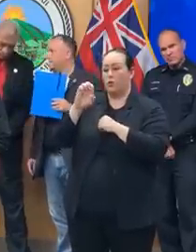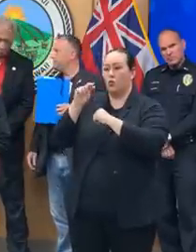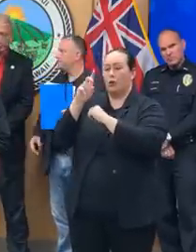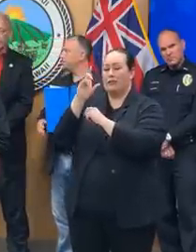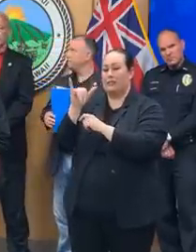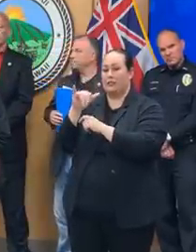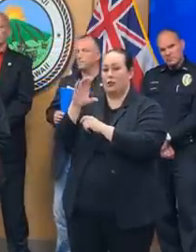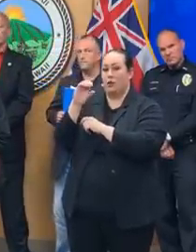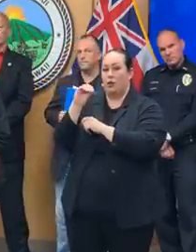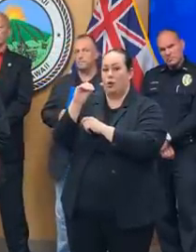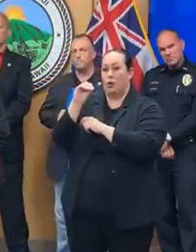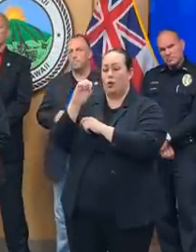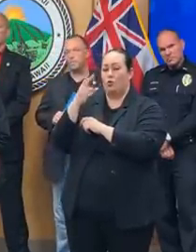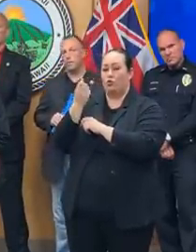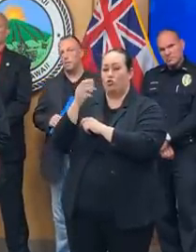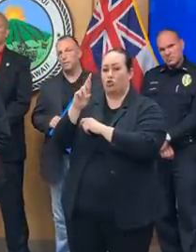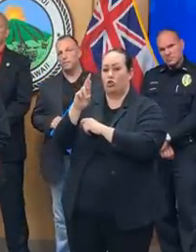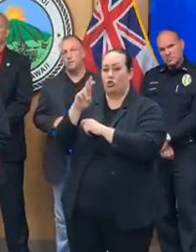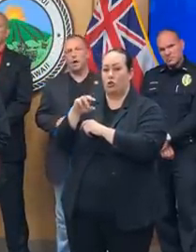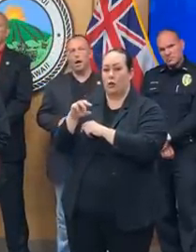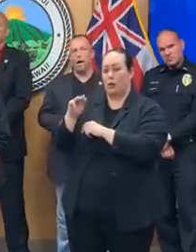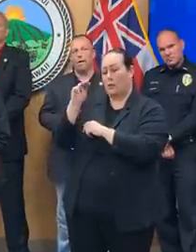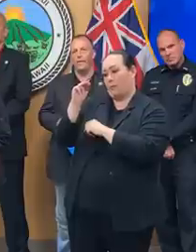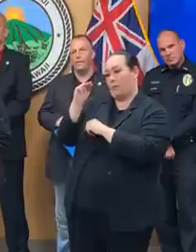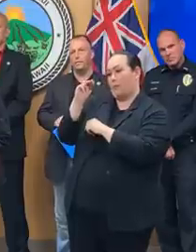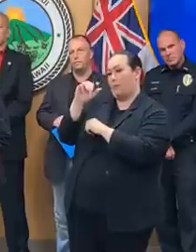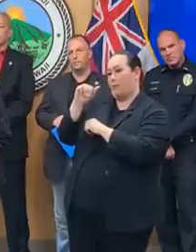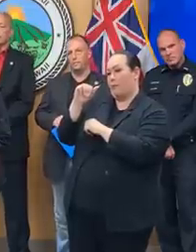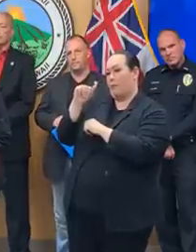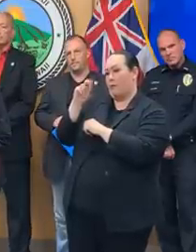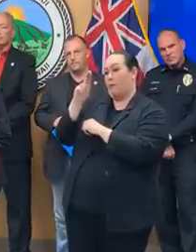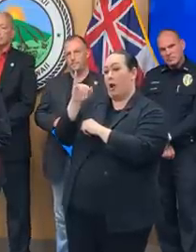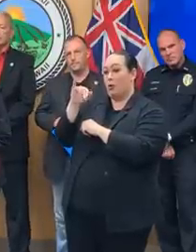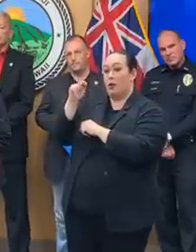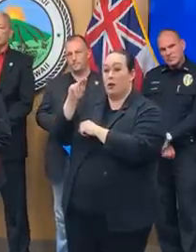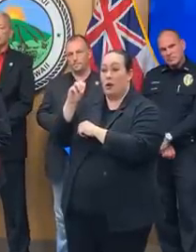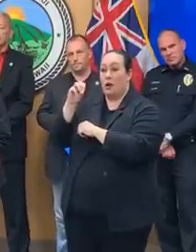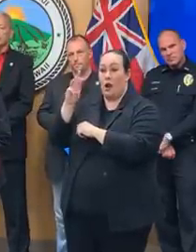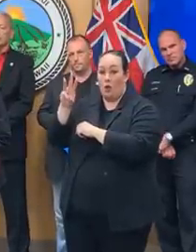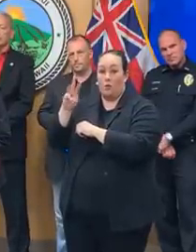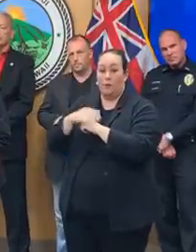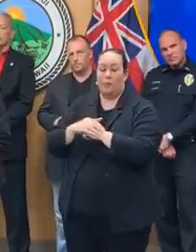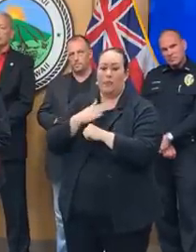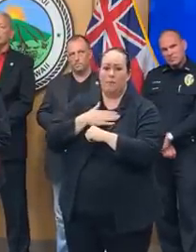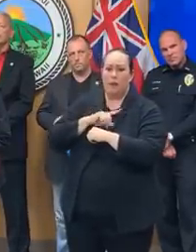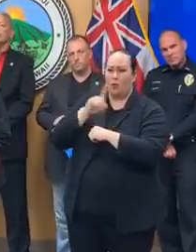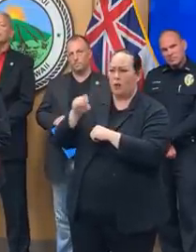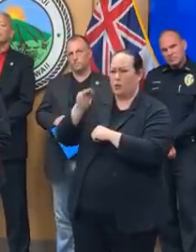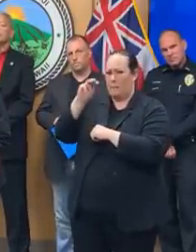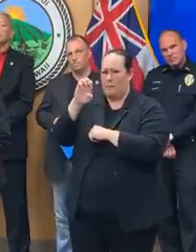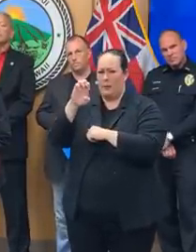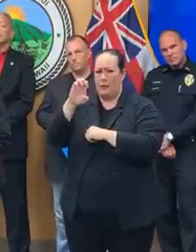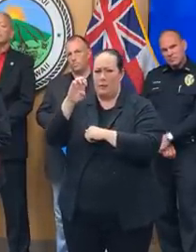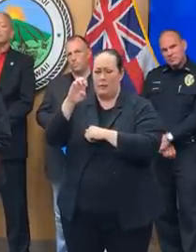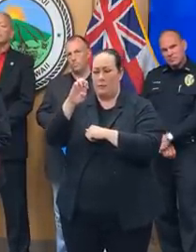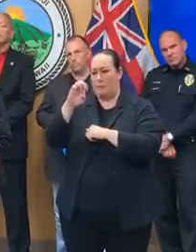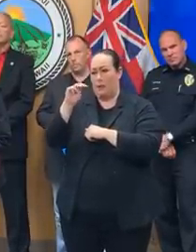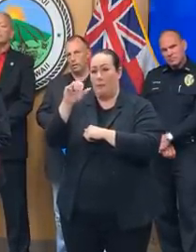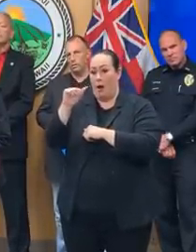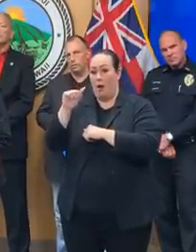Osher, Pacific Media Groups and Maui Now. My question is for Mr. Andaya. I understand that there was